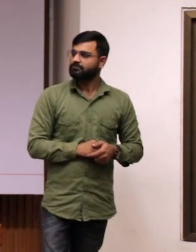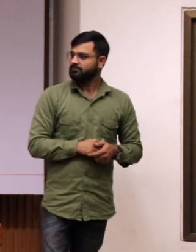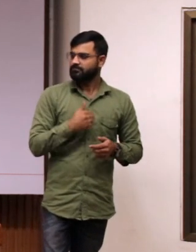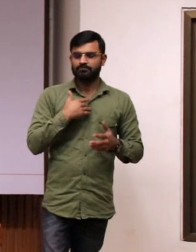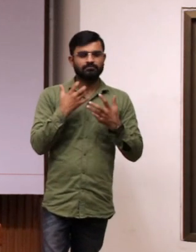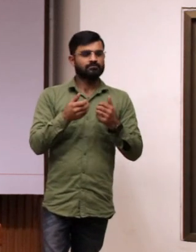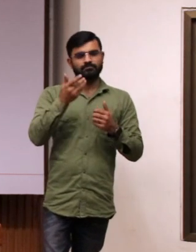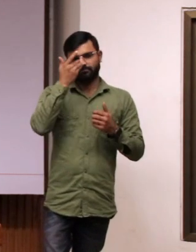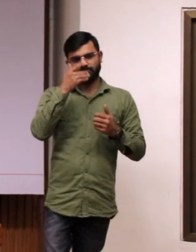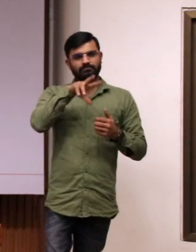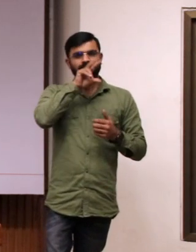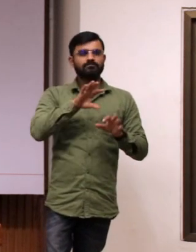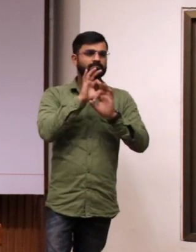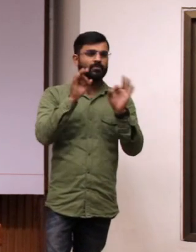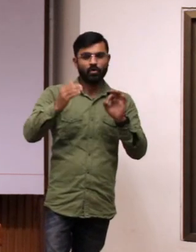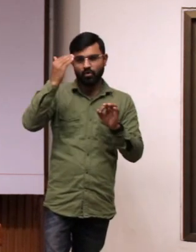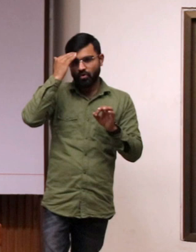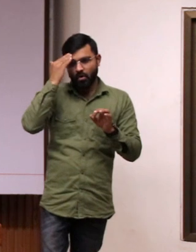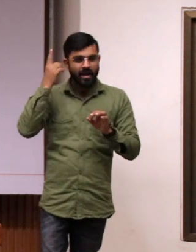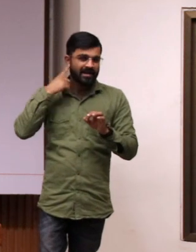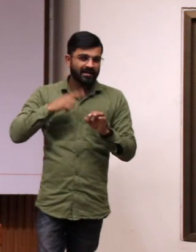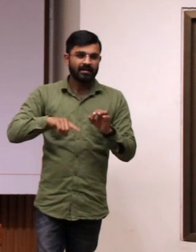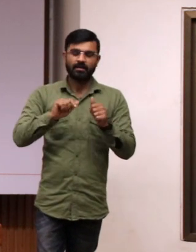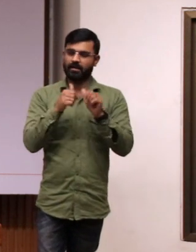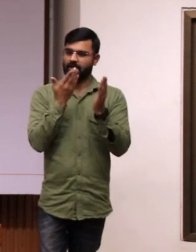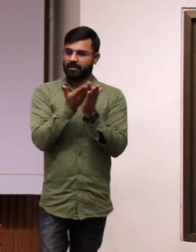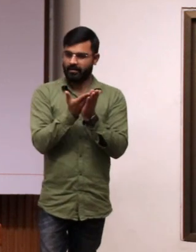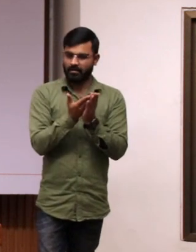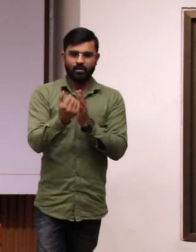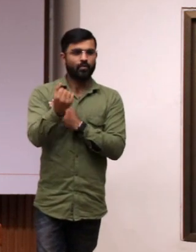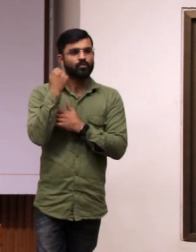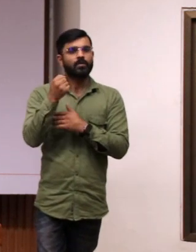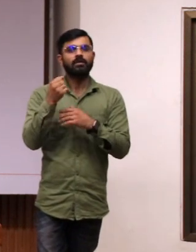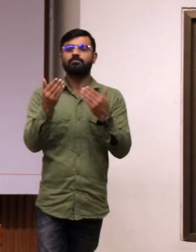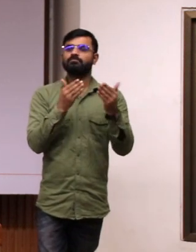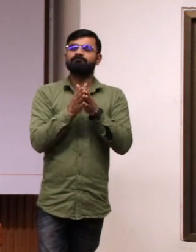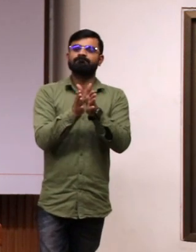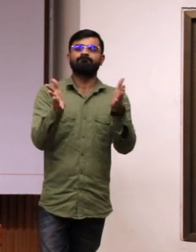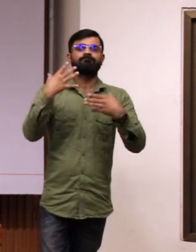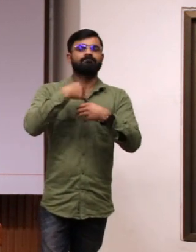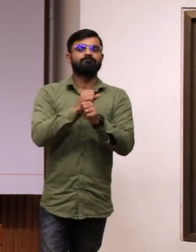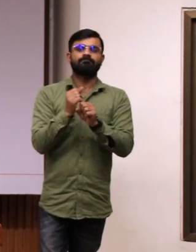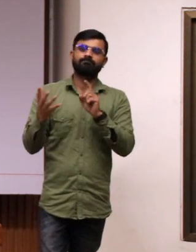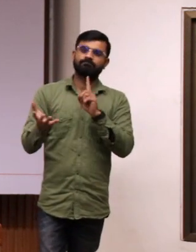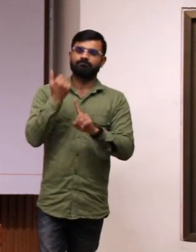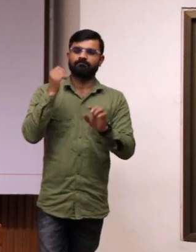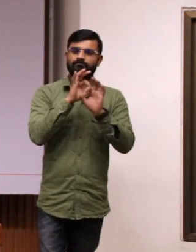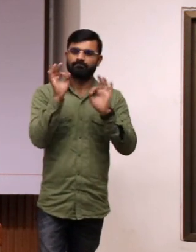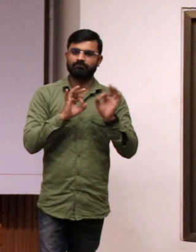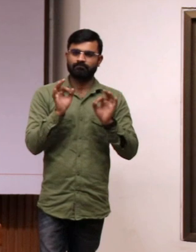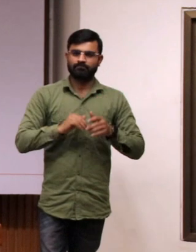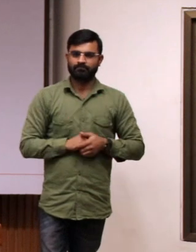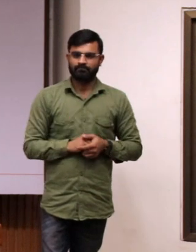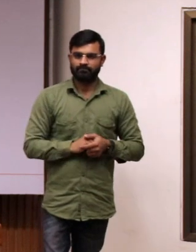I won't shy speaking that knowledge arrogance of academician and power arrogance of bureaucrats are not married together.